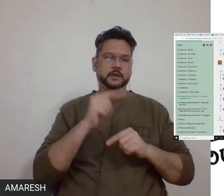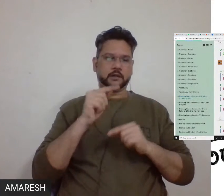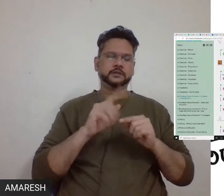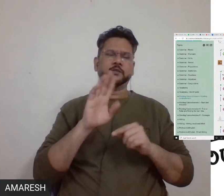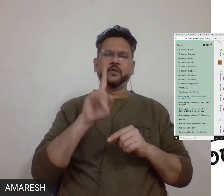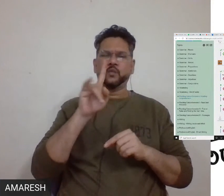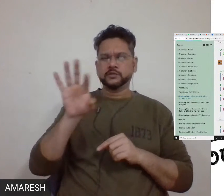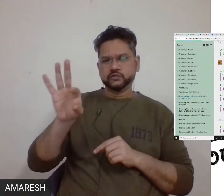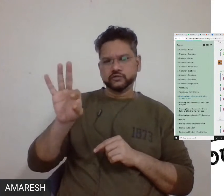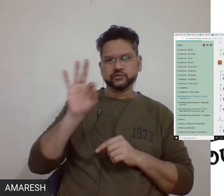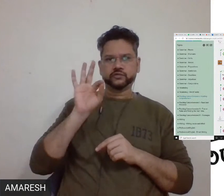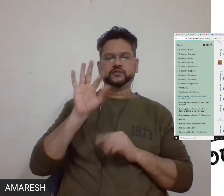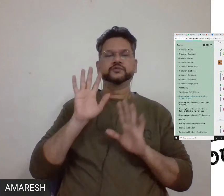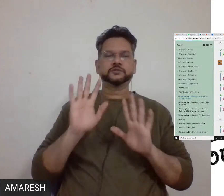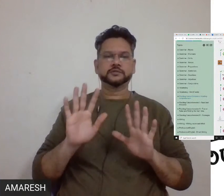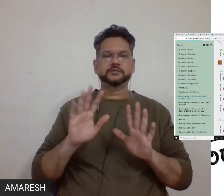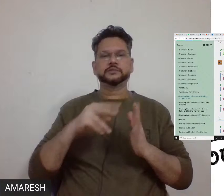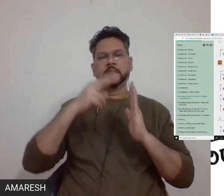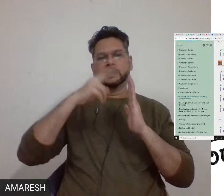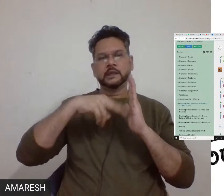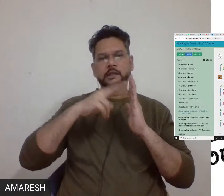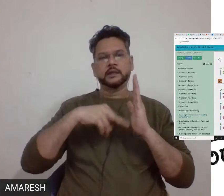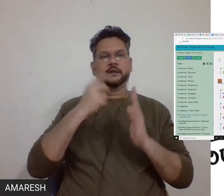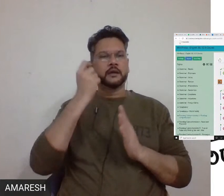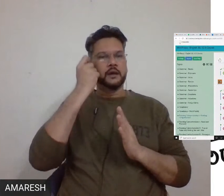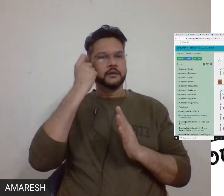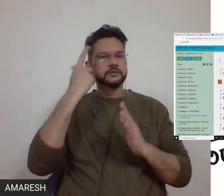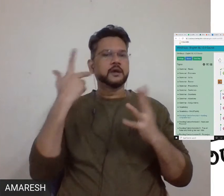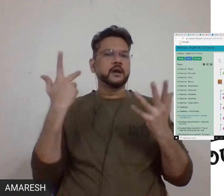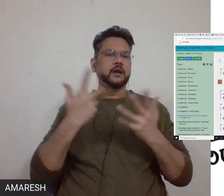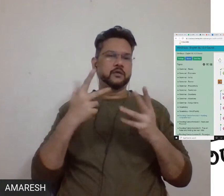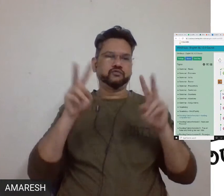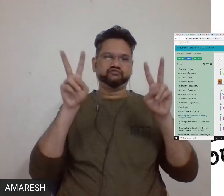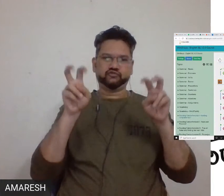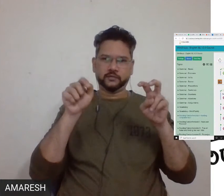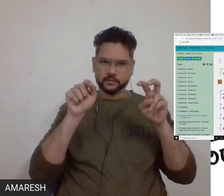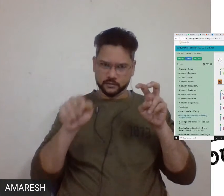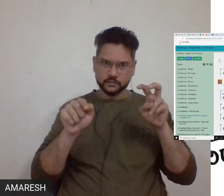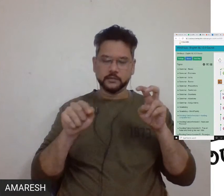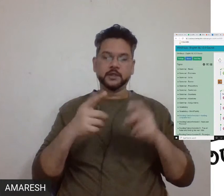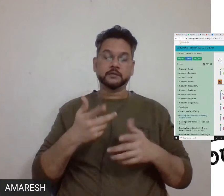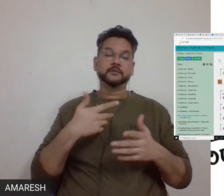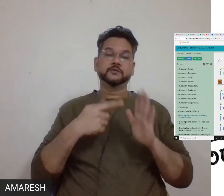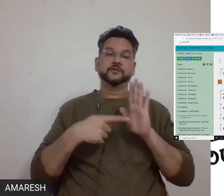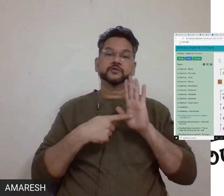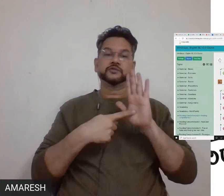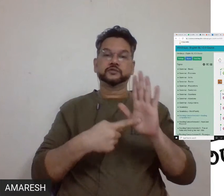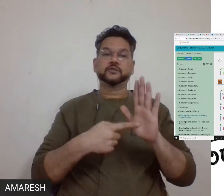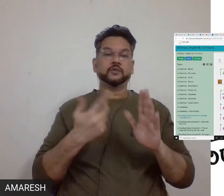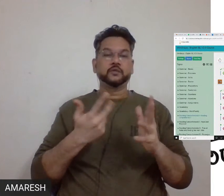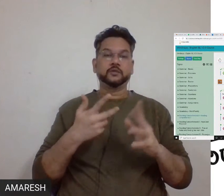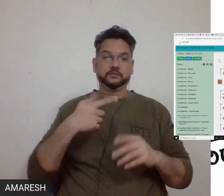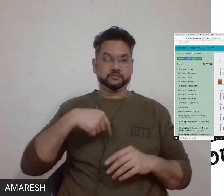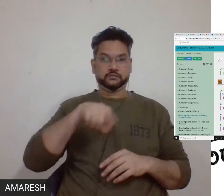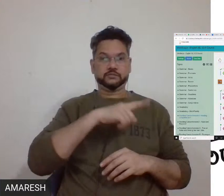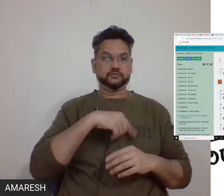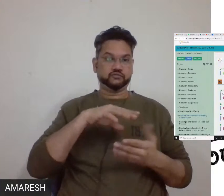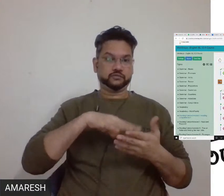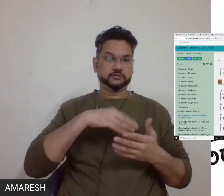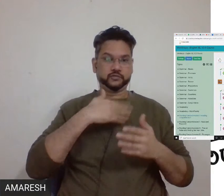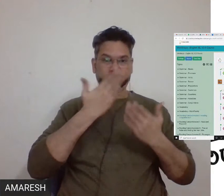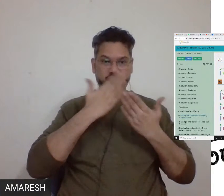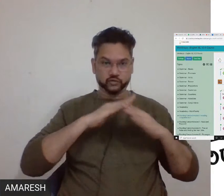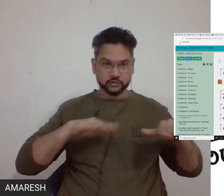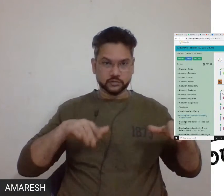reading comprehension, and I want to show you as to how our students learn, right? And